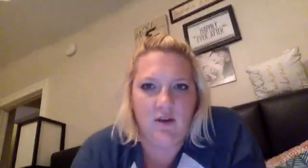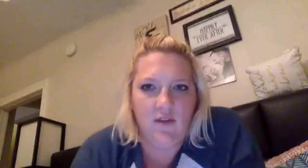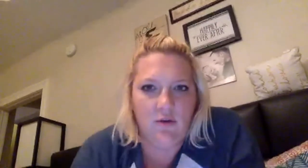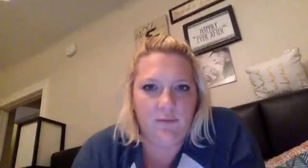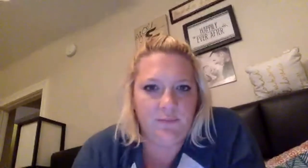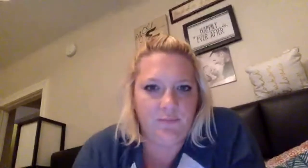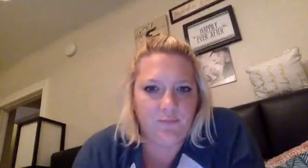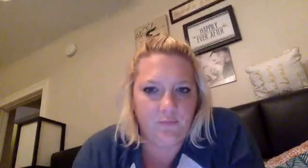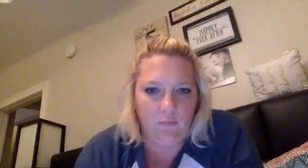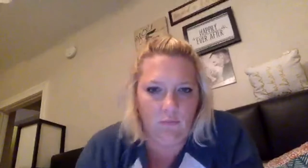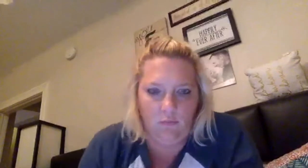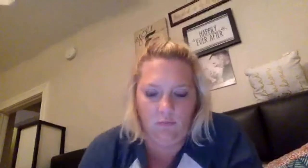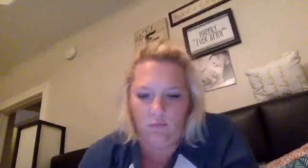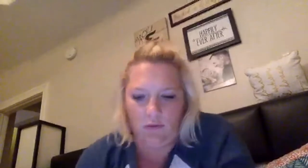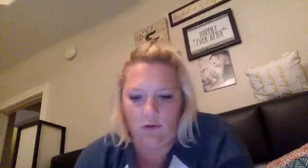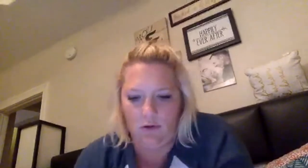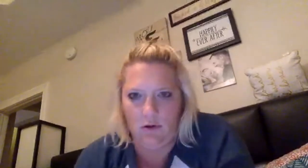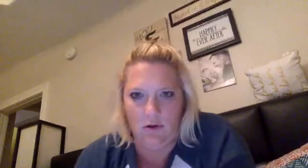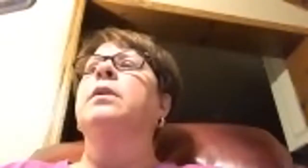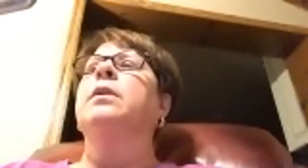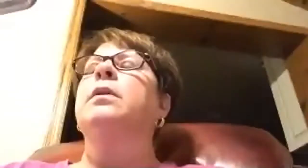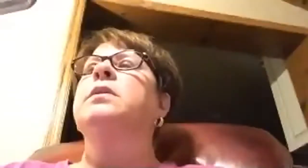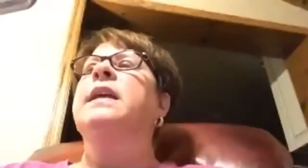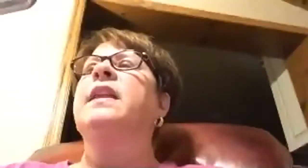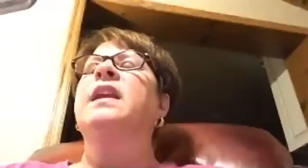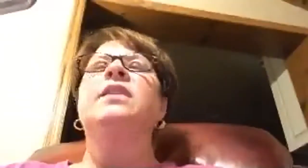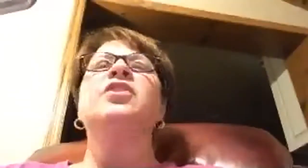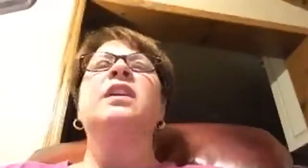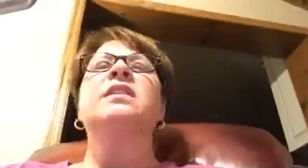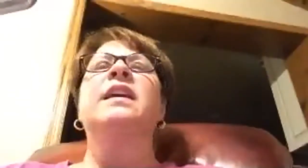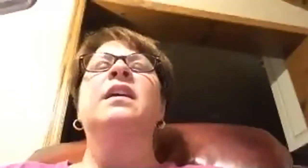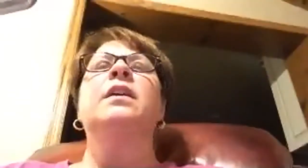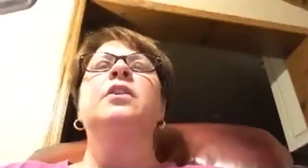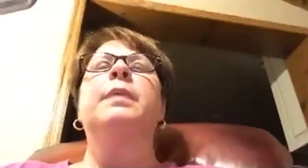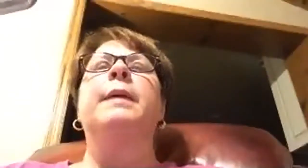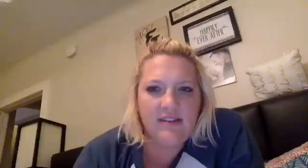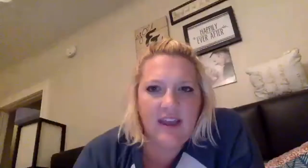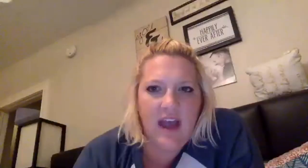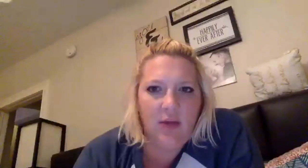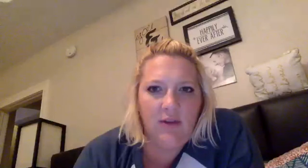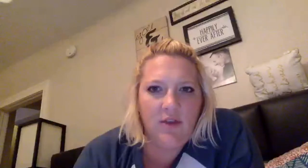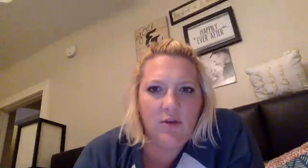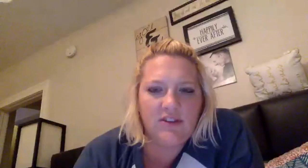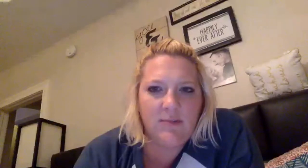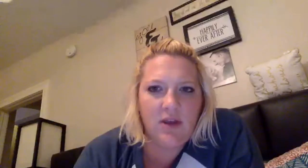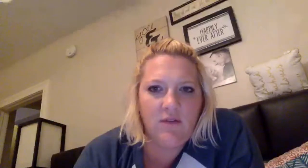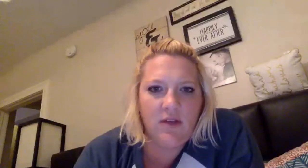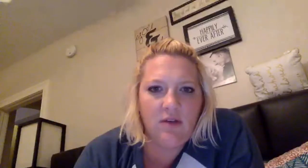view. the speaker, say that again, Jen, because I Well, it says popped like out. gallery view or speaker view.